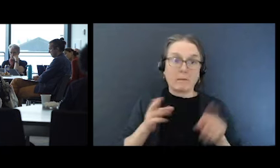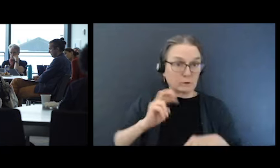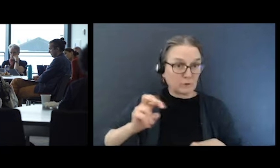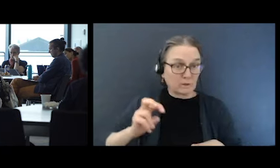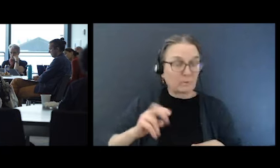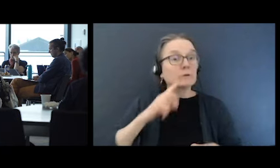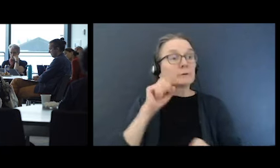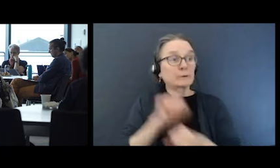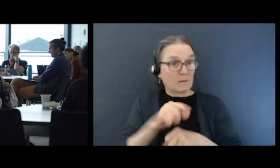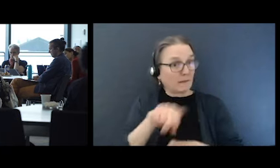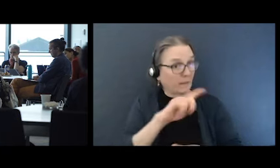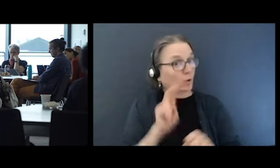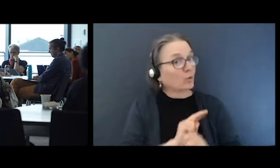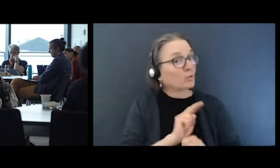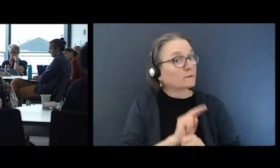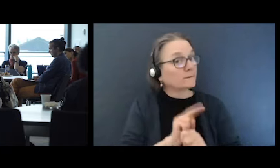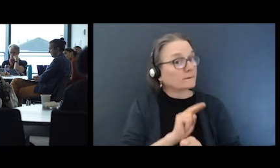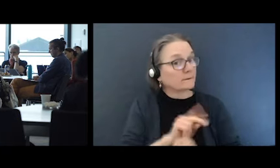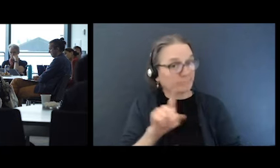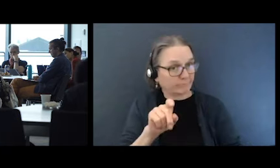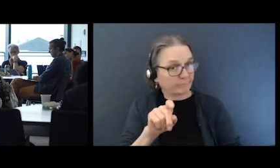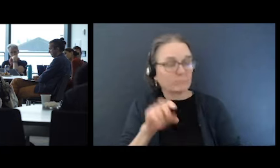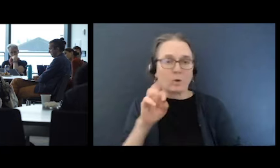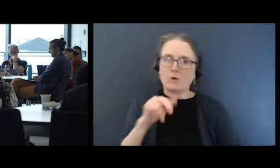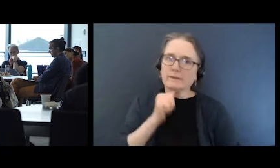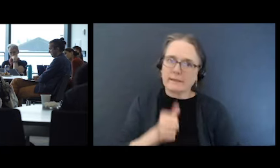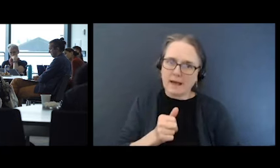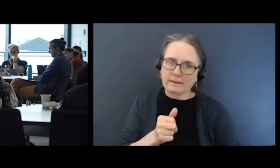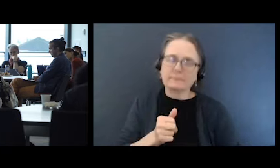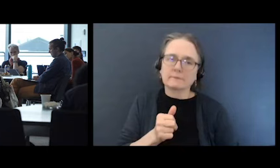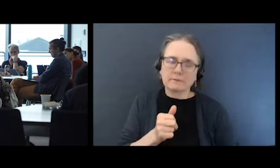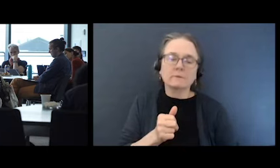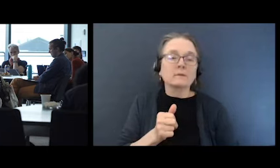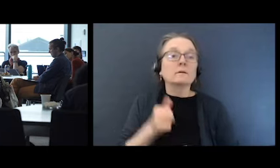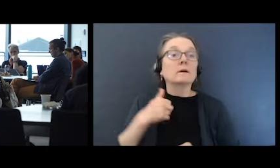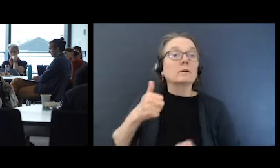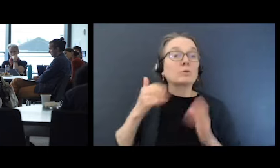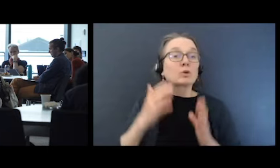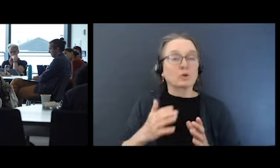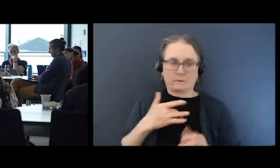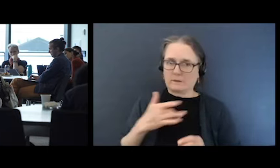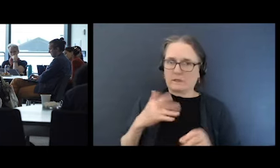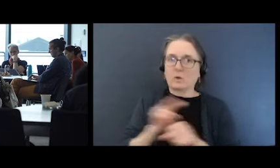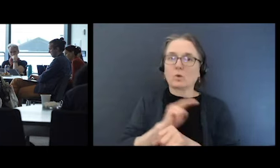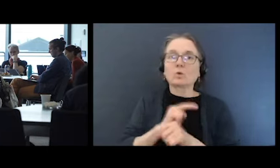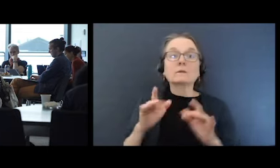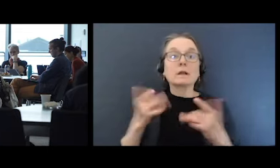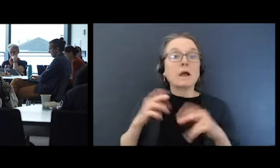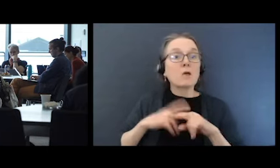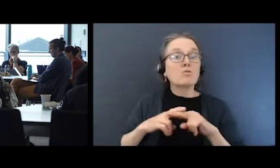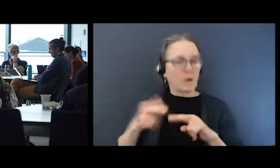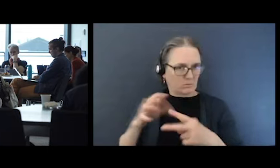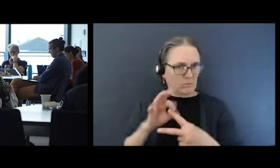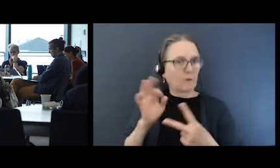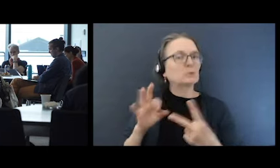it? Whereas, the commuters who use light rail have the option of